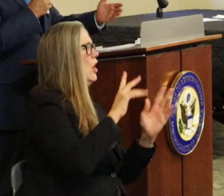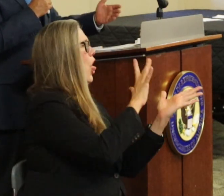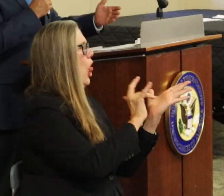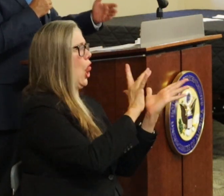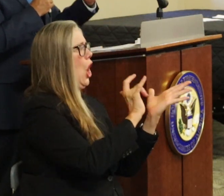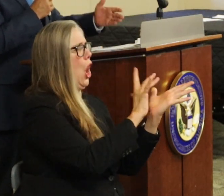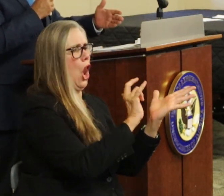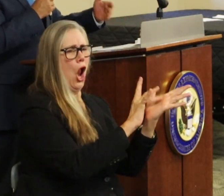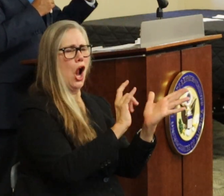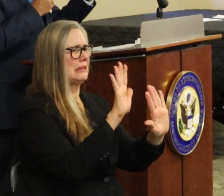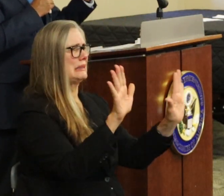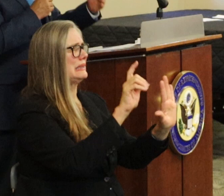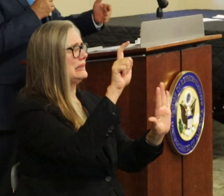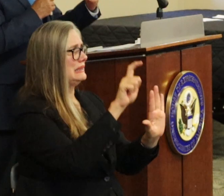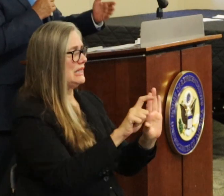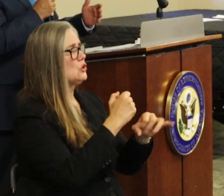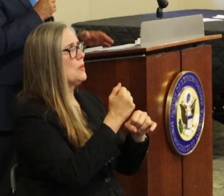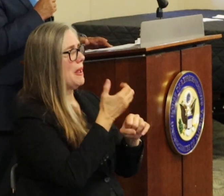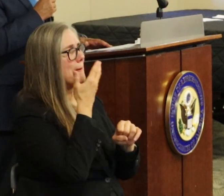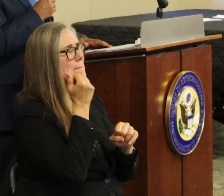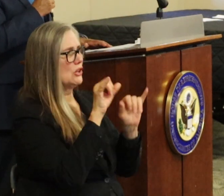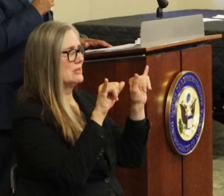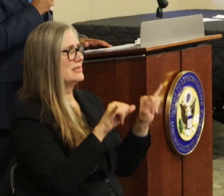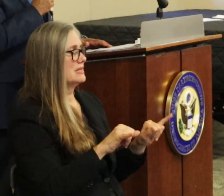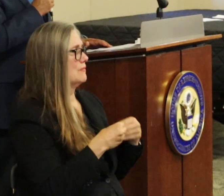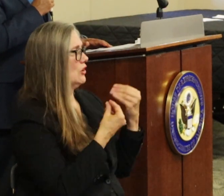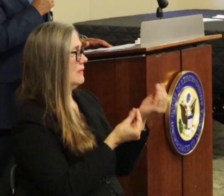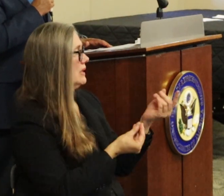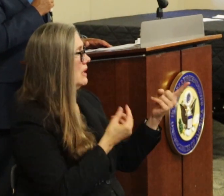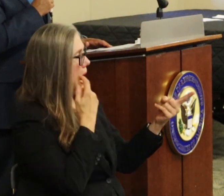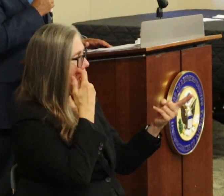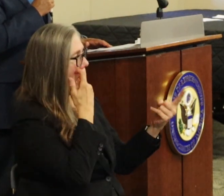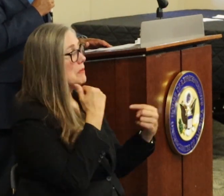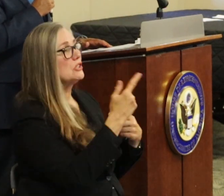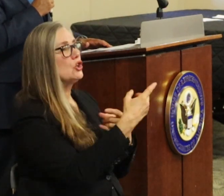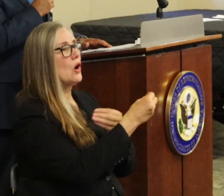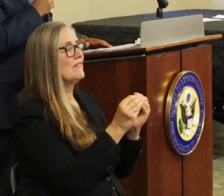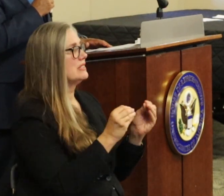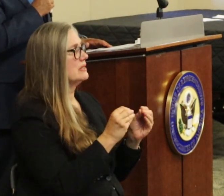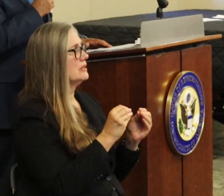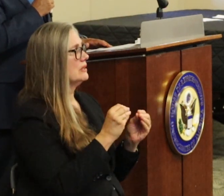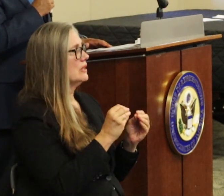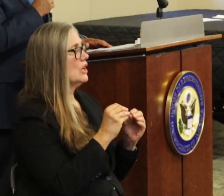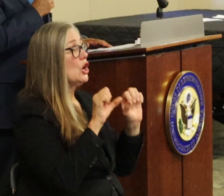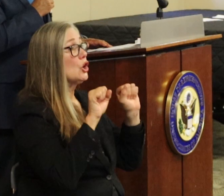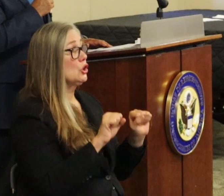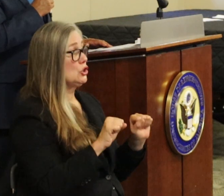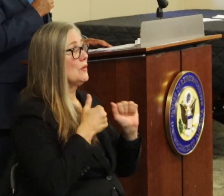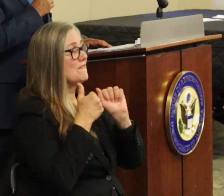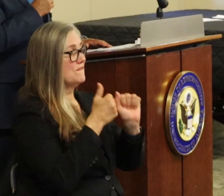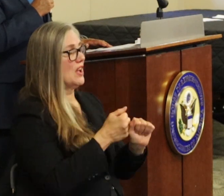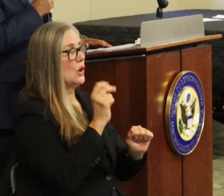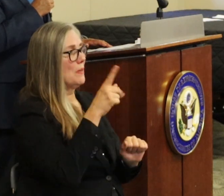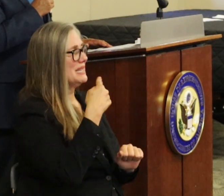to inch our way to a better healthcare delivery system. But my specific question to your office was, could you and will you follow up